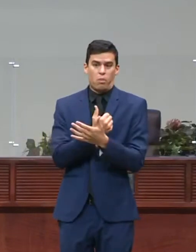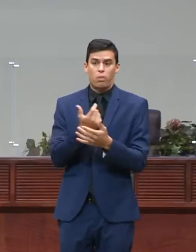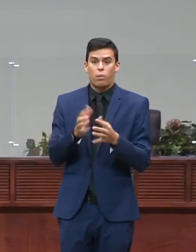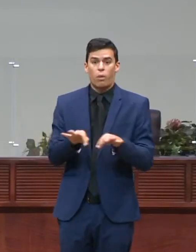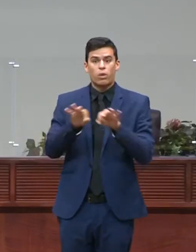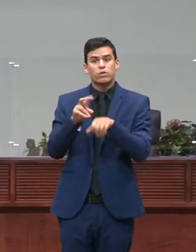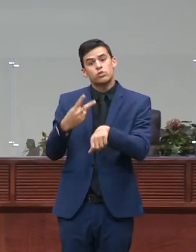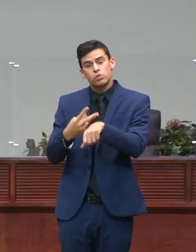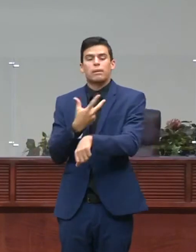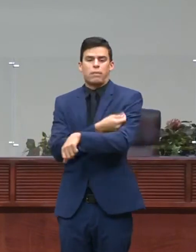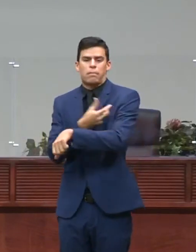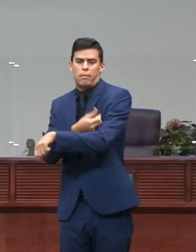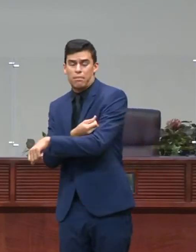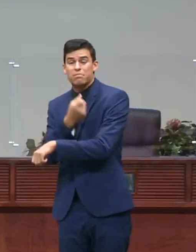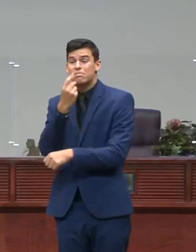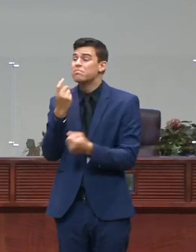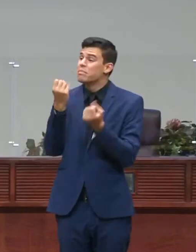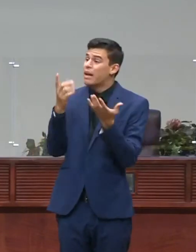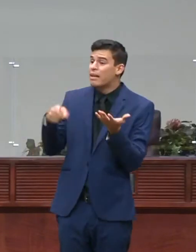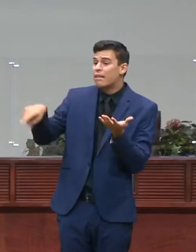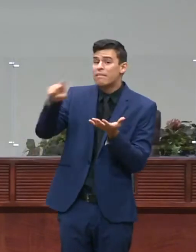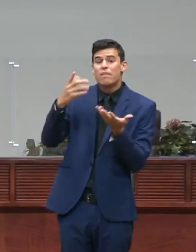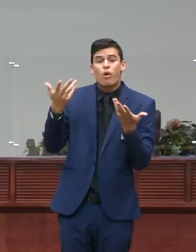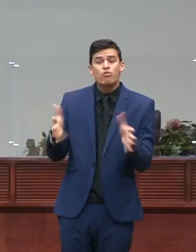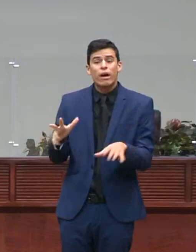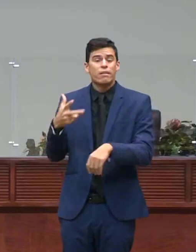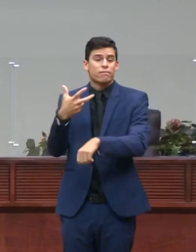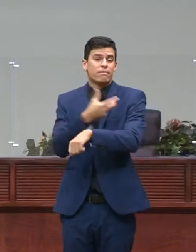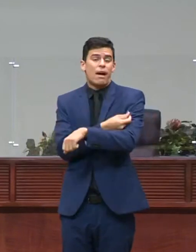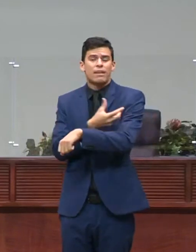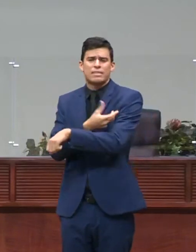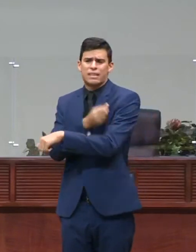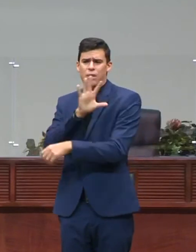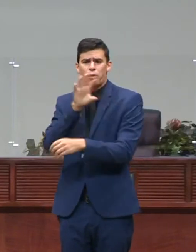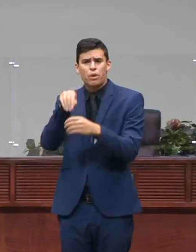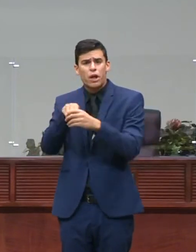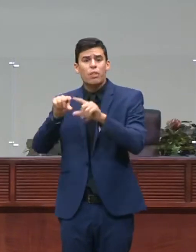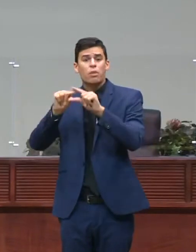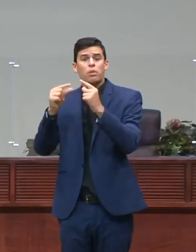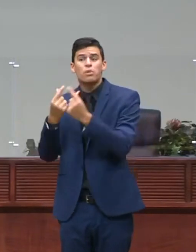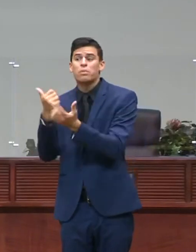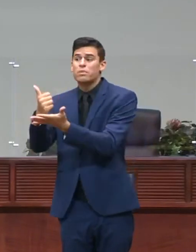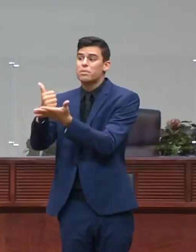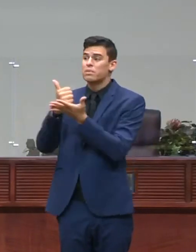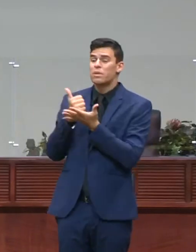many of them have taken the vaccine, and many of them were part of the group that helped us to